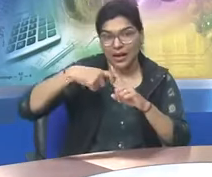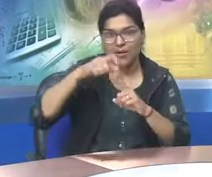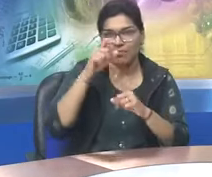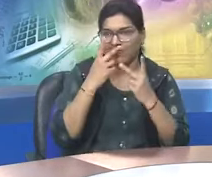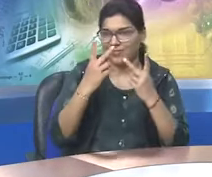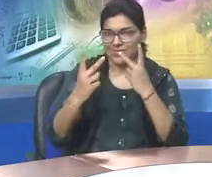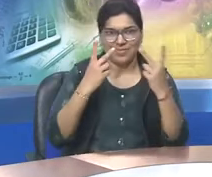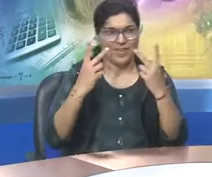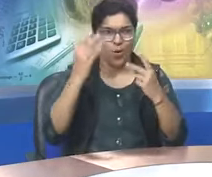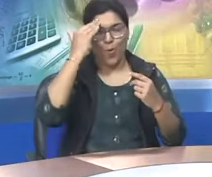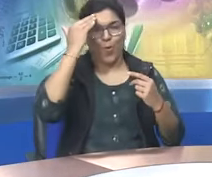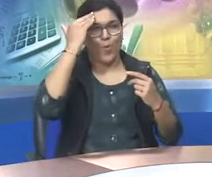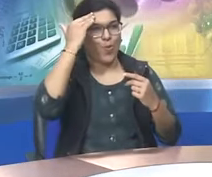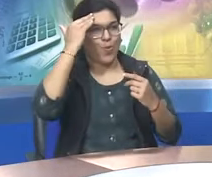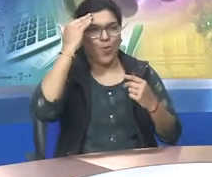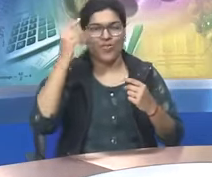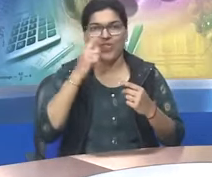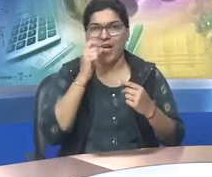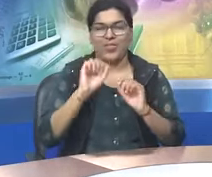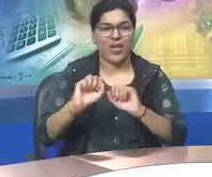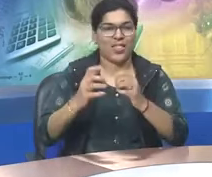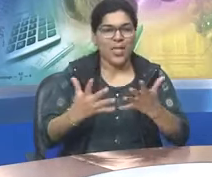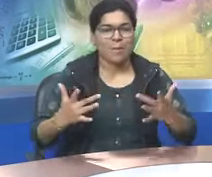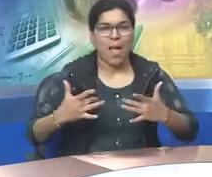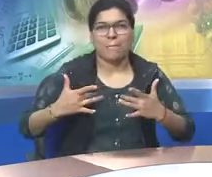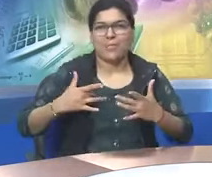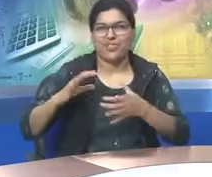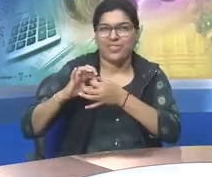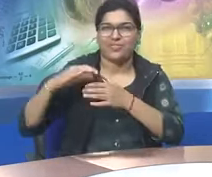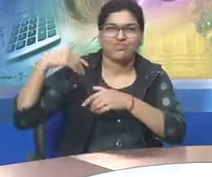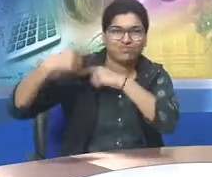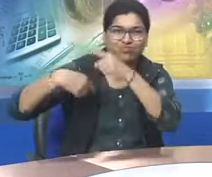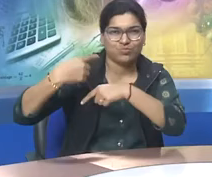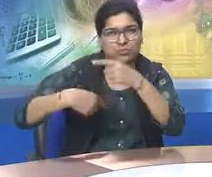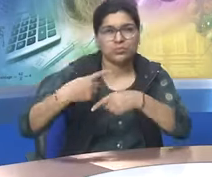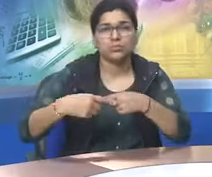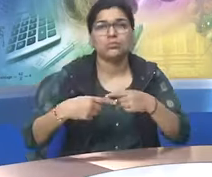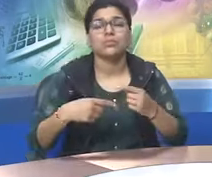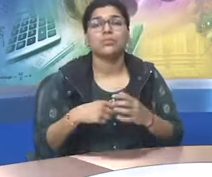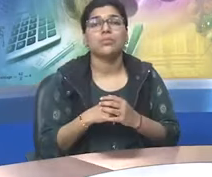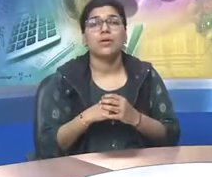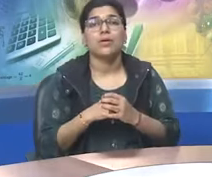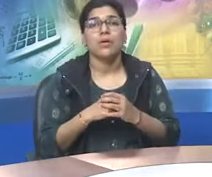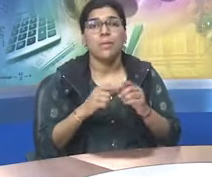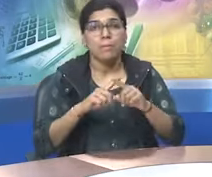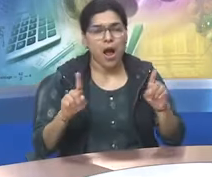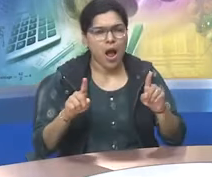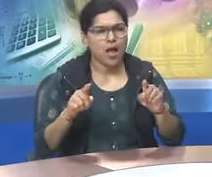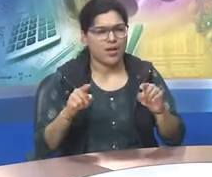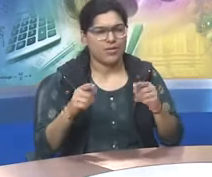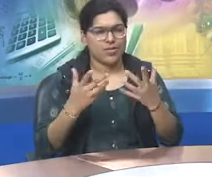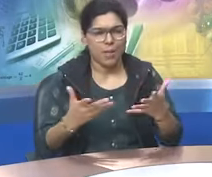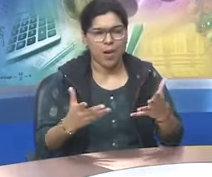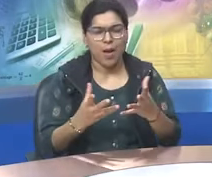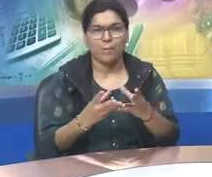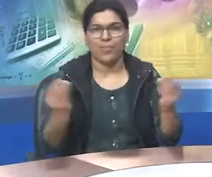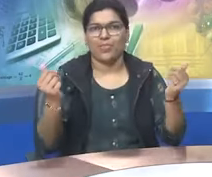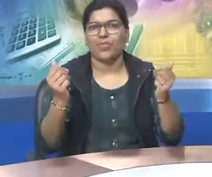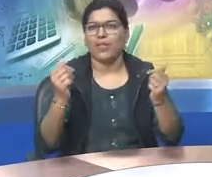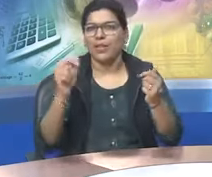which is full of silence now. All the things with which she used to spend her time with